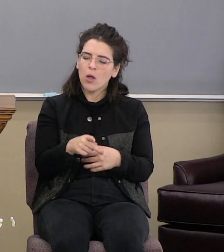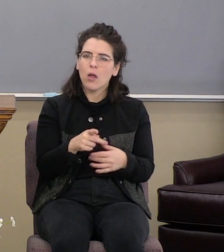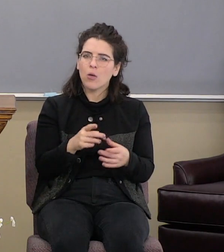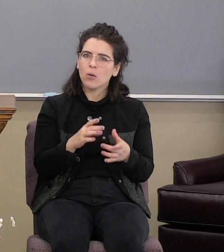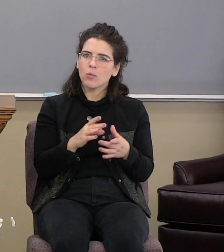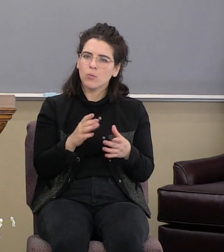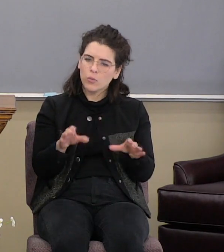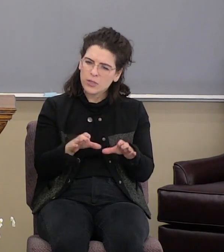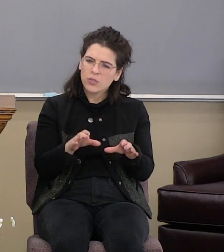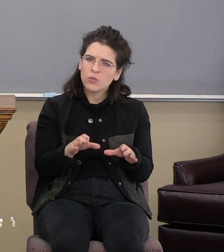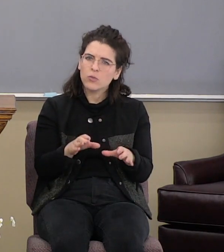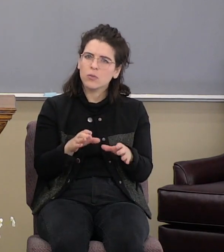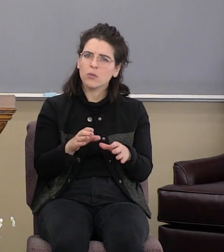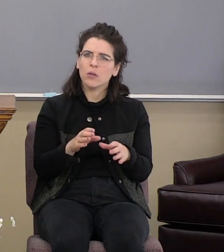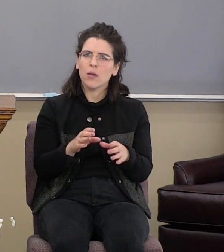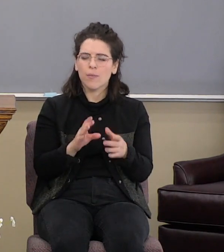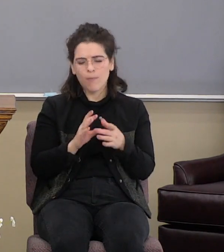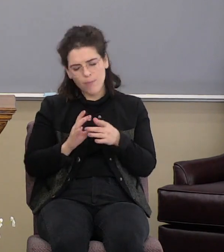the way, this is a real